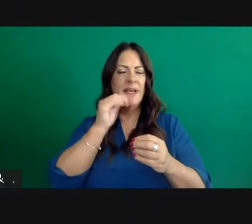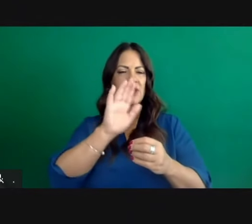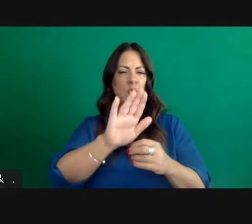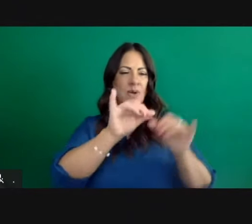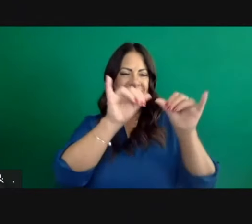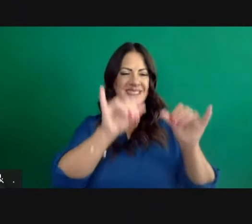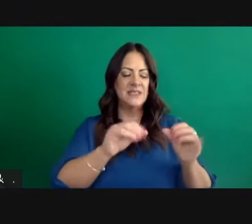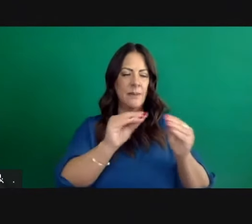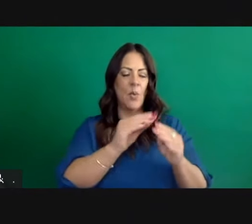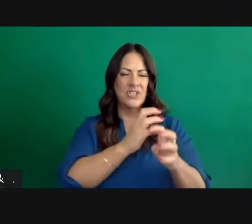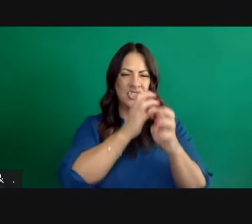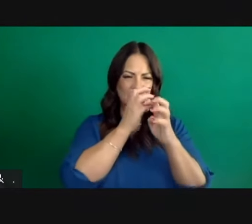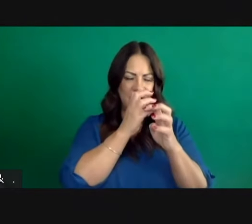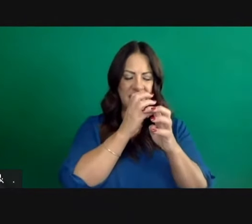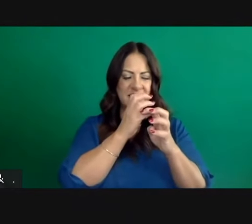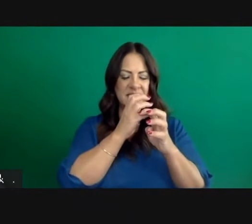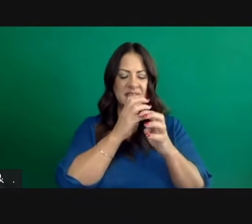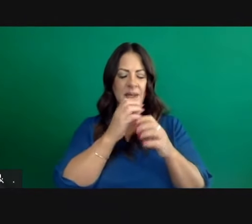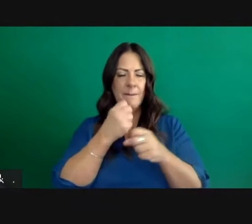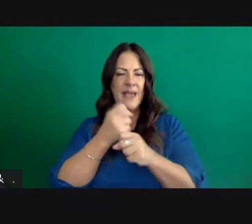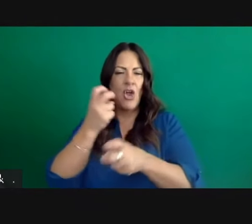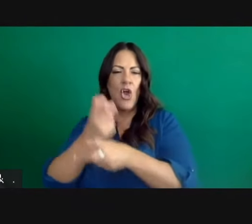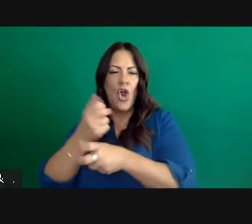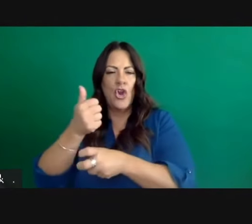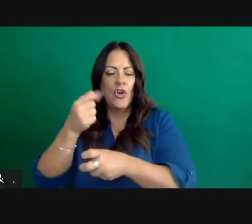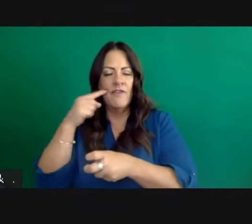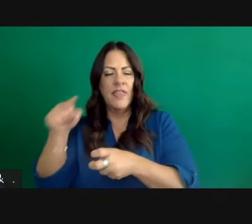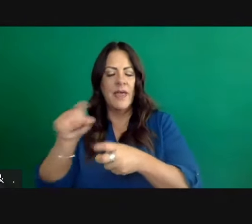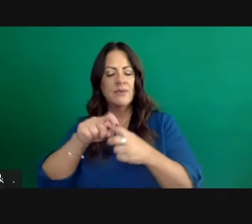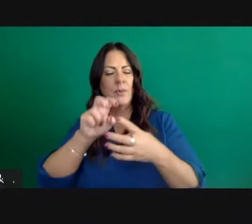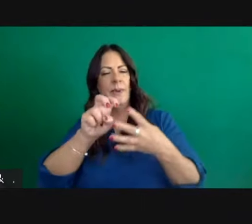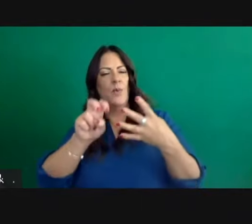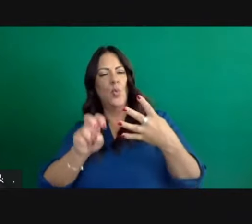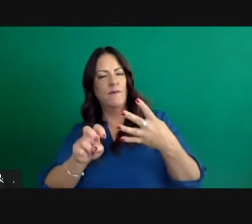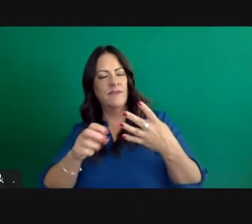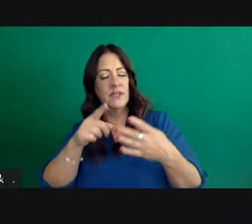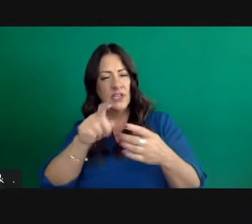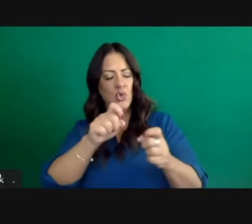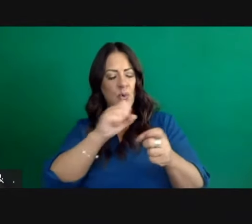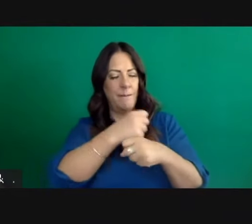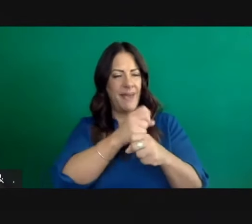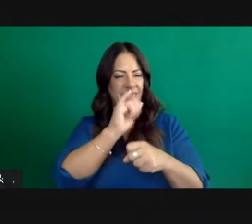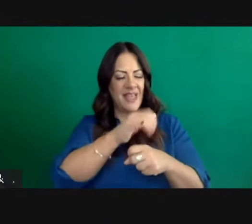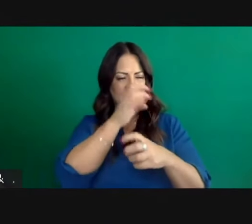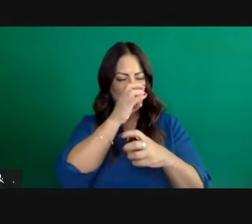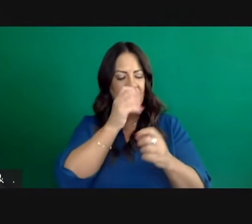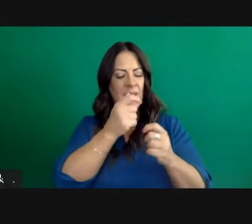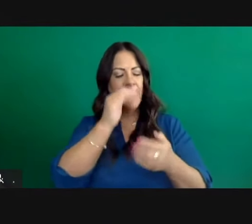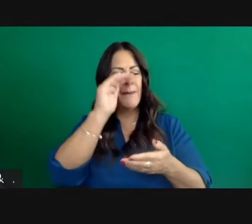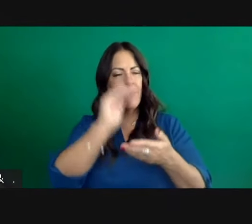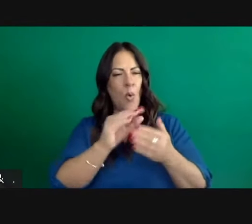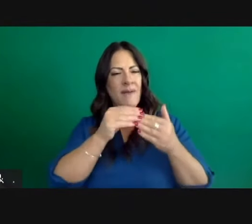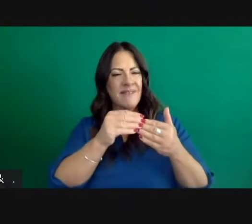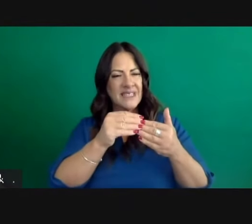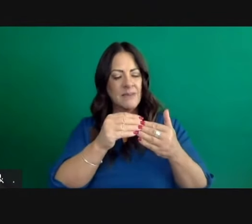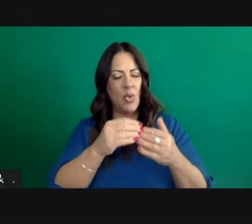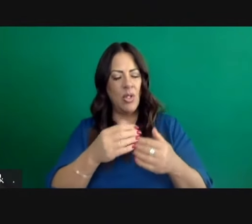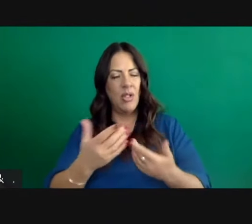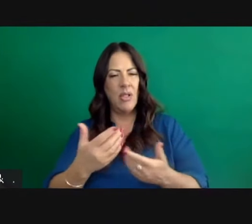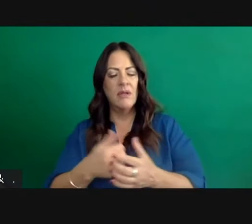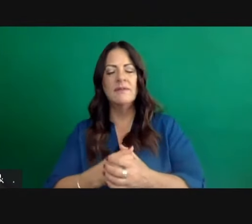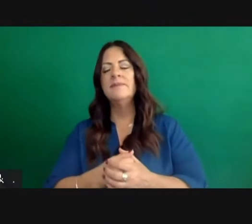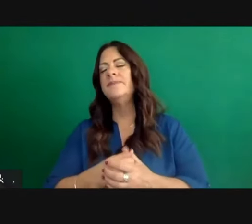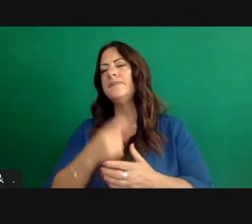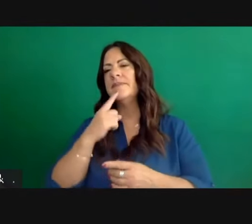have not been contacted with that concept or idea. I will say that what we've done with the health equity metric is